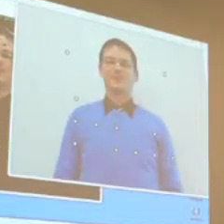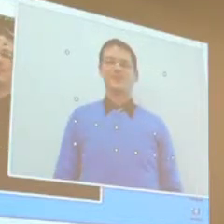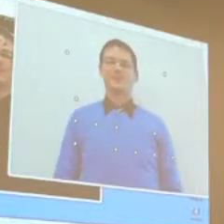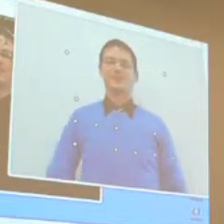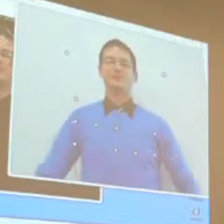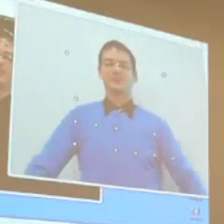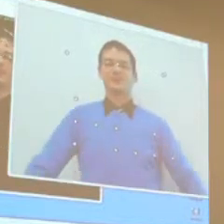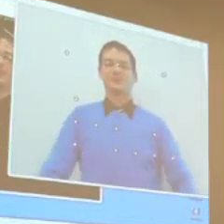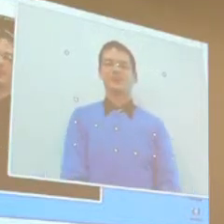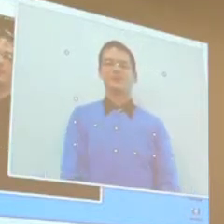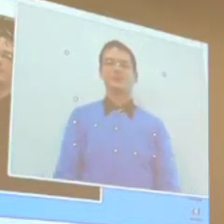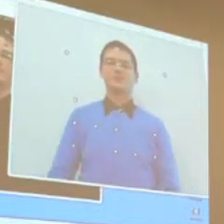hands in the right places first